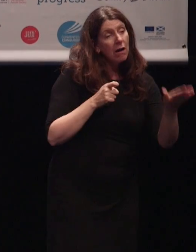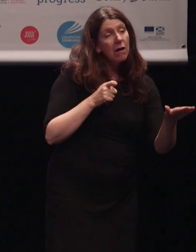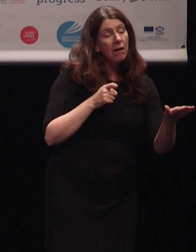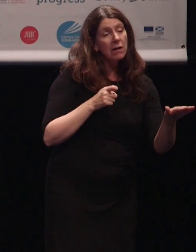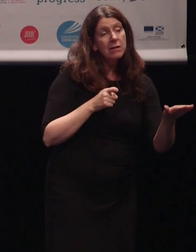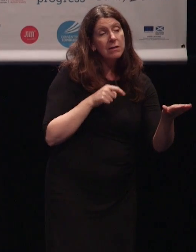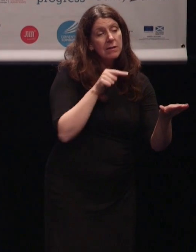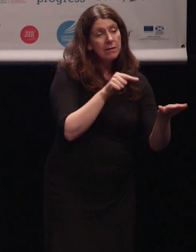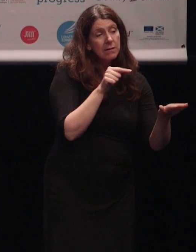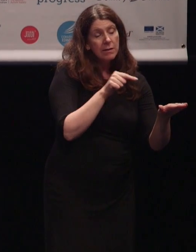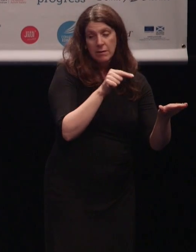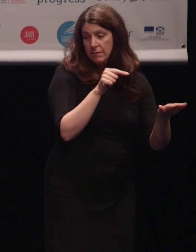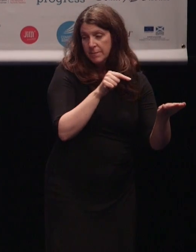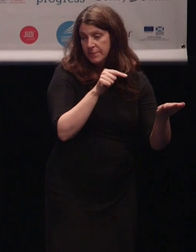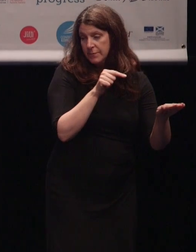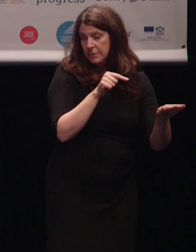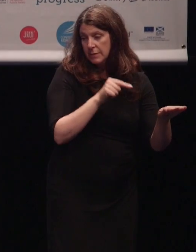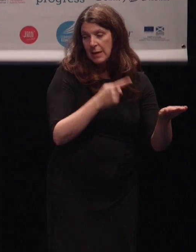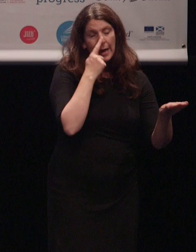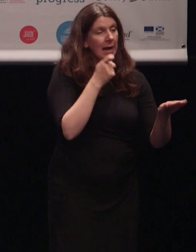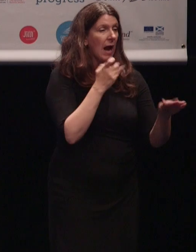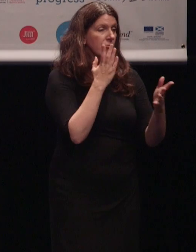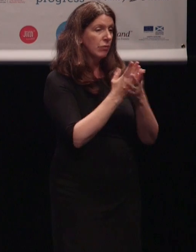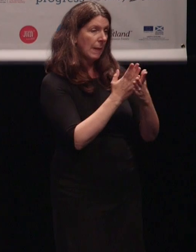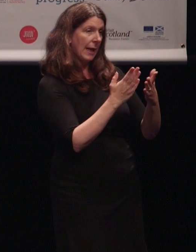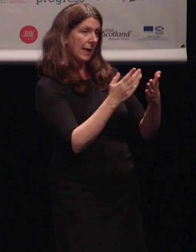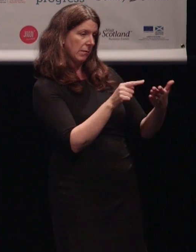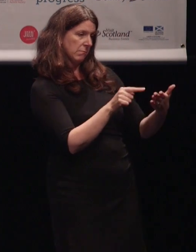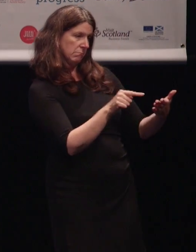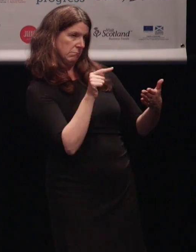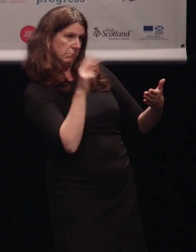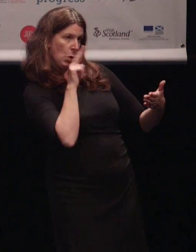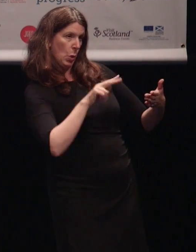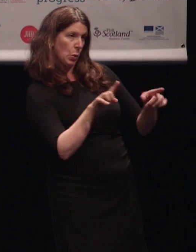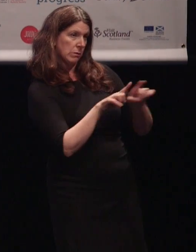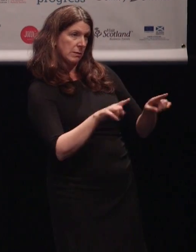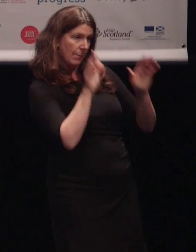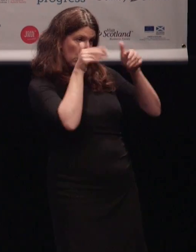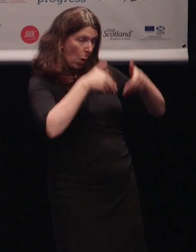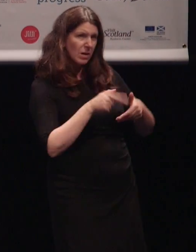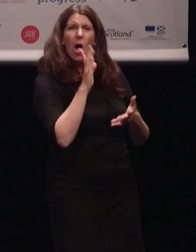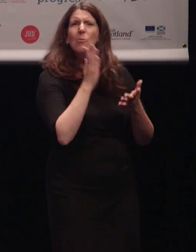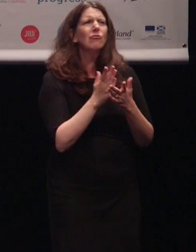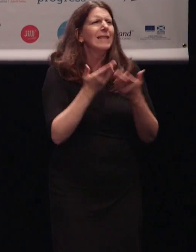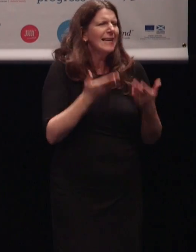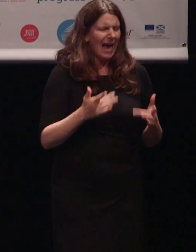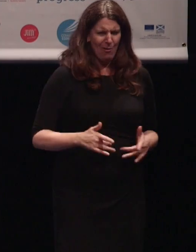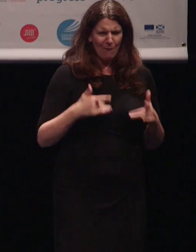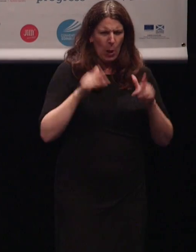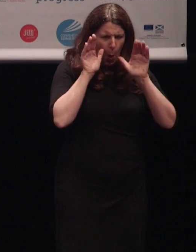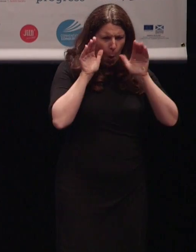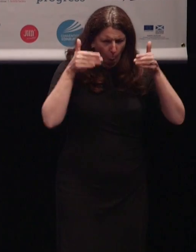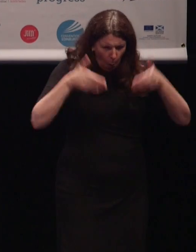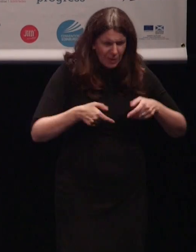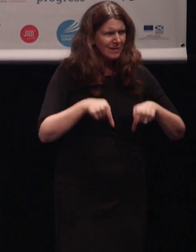in almost everything, look like autism or be autism. I'm not sure what autism is really anymore. What